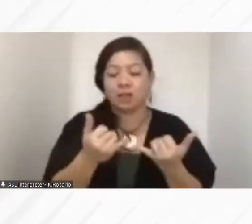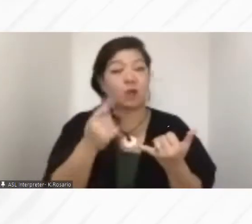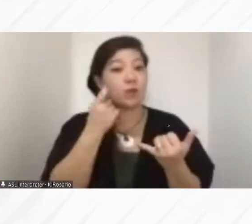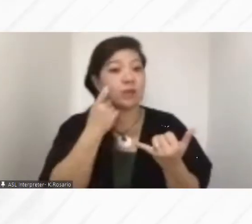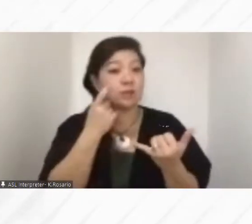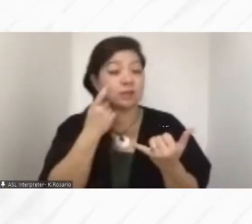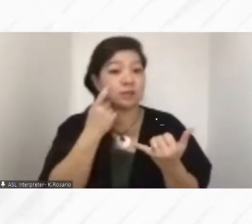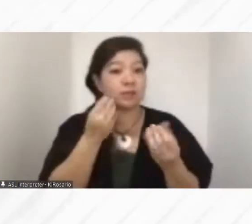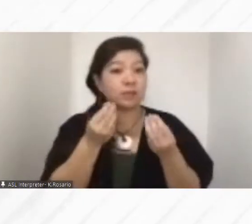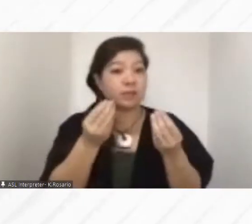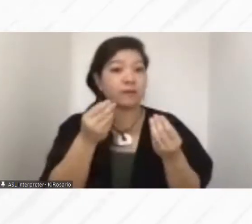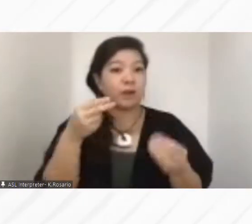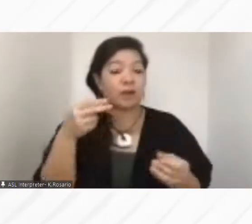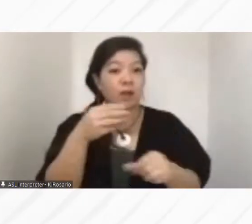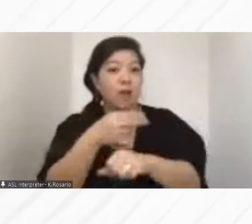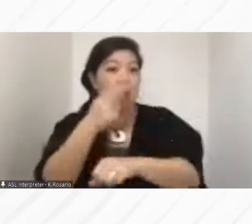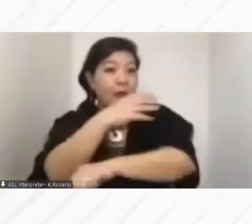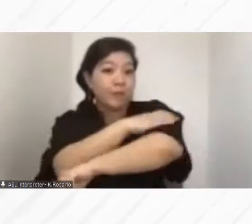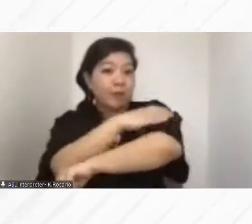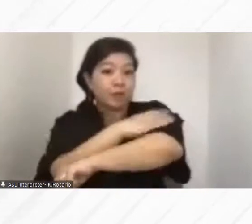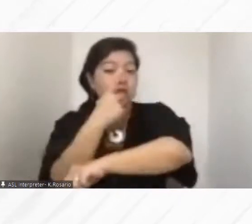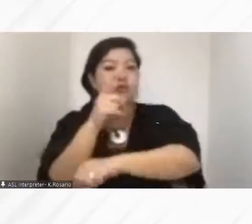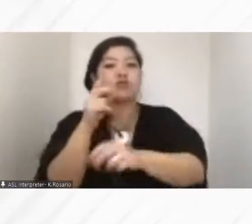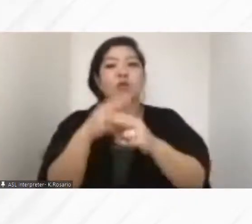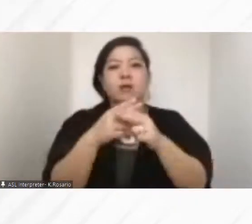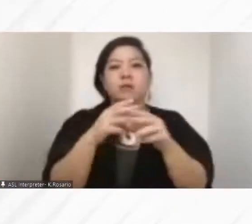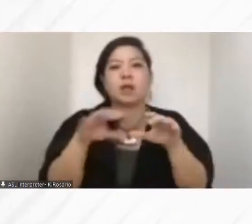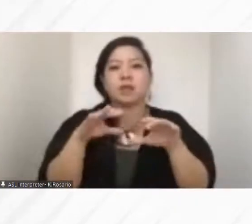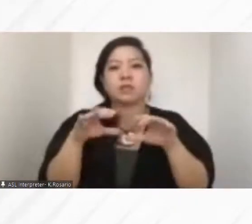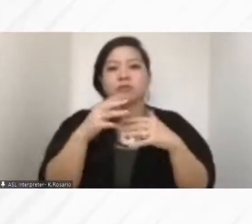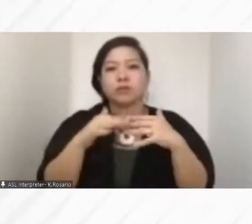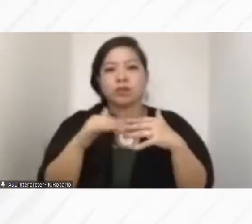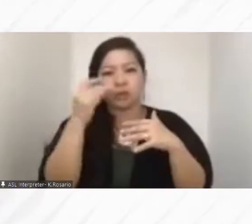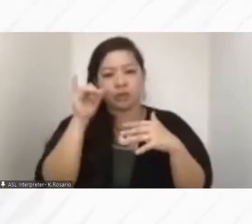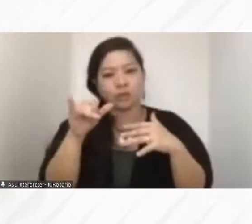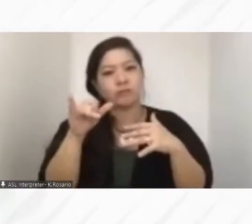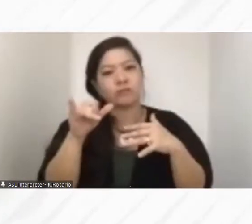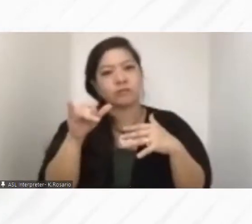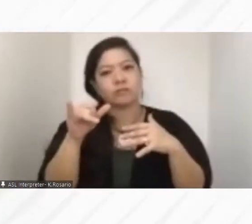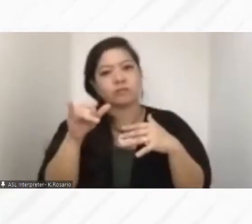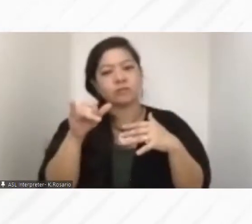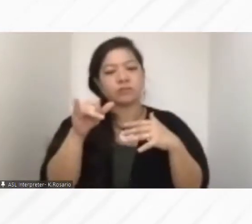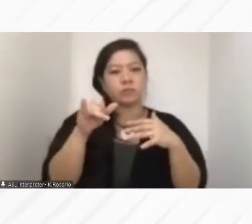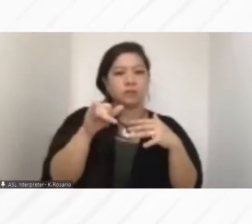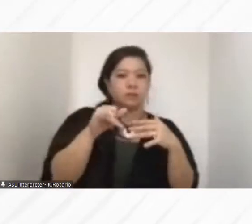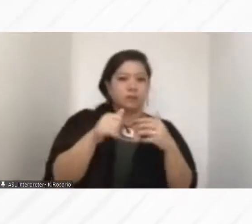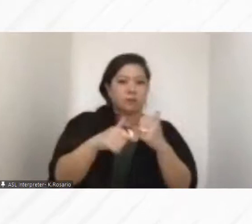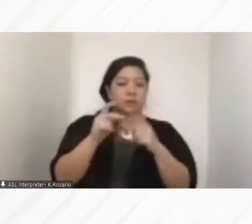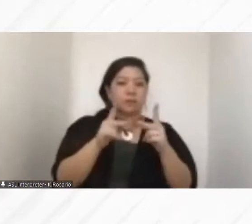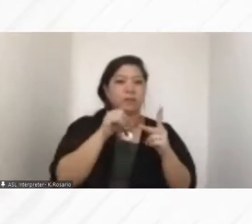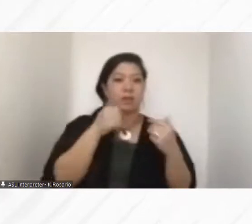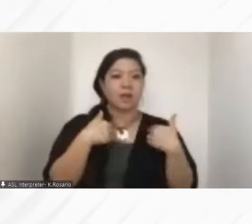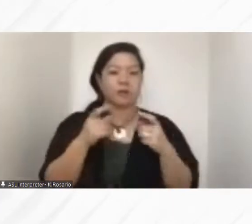a hypertension or high blood pressure call to action, highlighting that half of adults have high blood pressure. Most people don't have it under control,